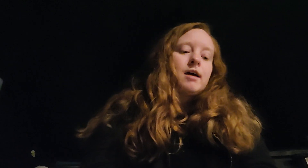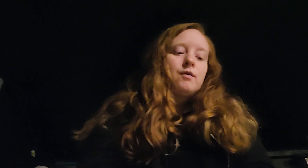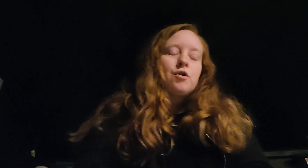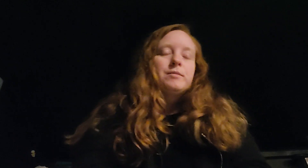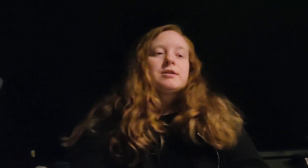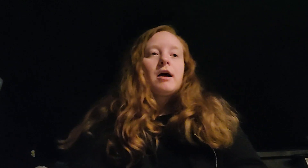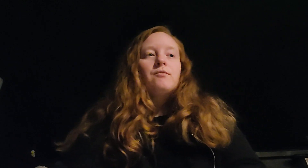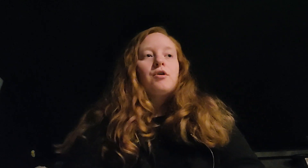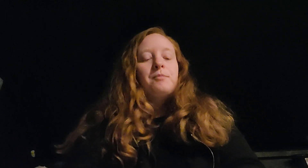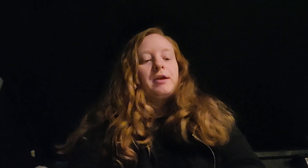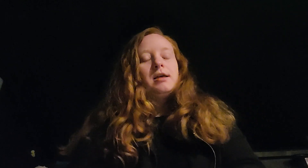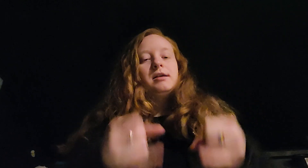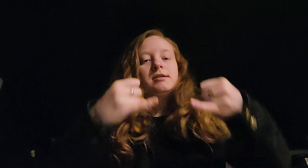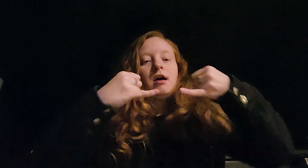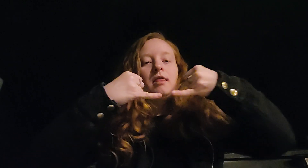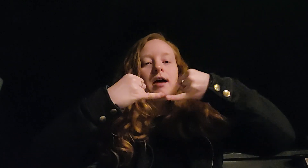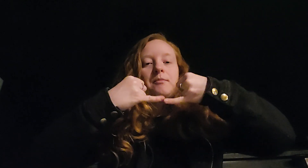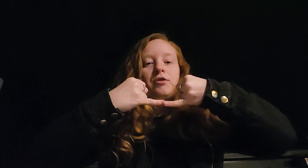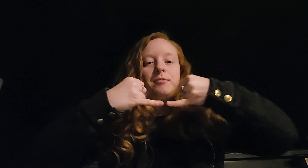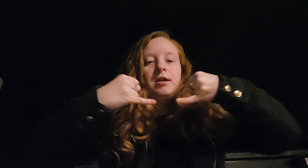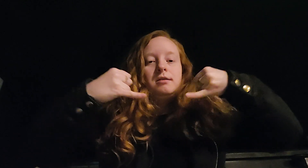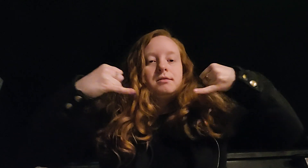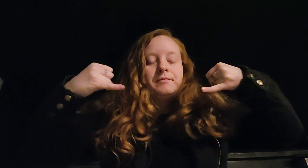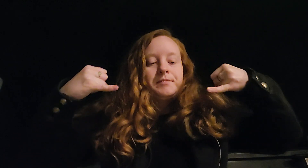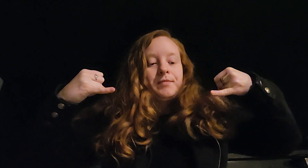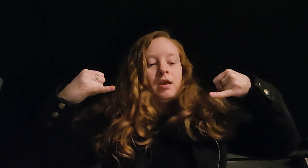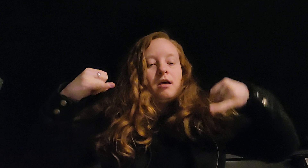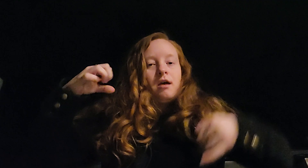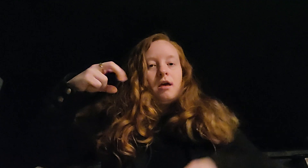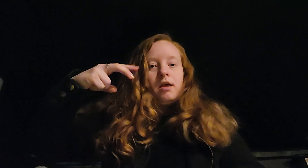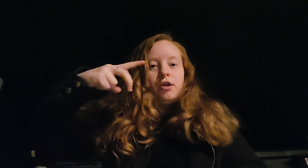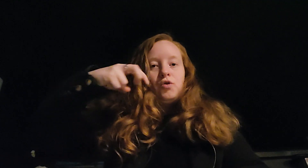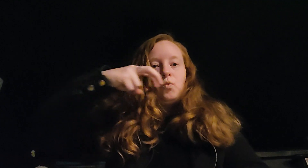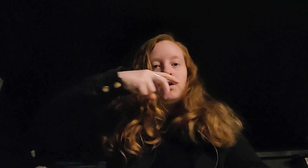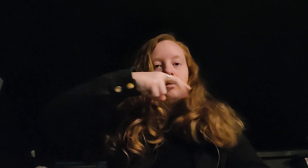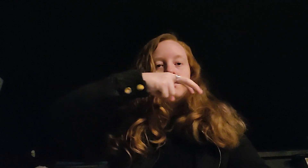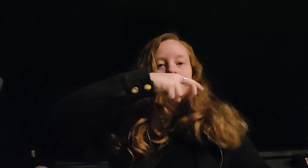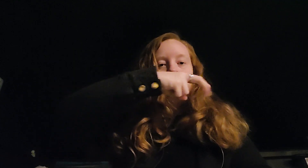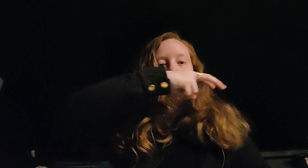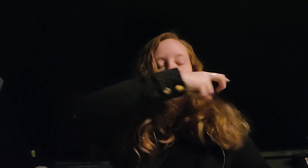tightrope. Tightrope is a line with your pinkies, and then you walk.